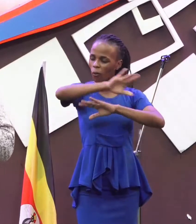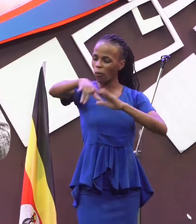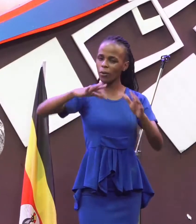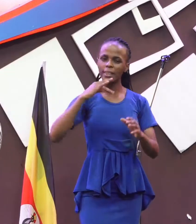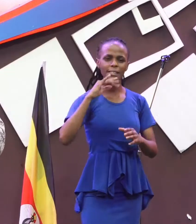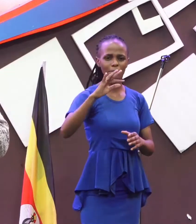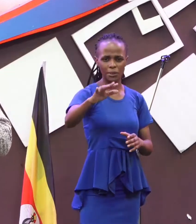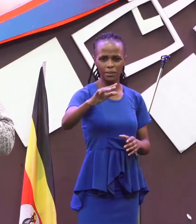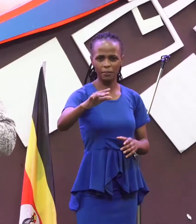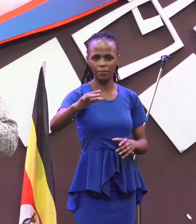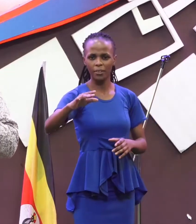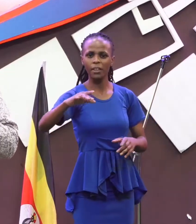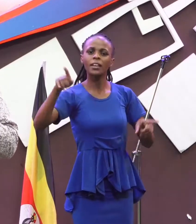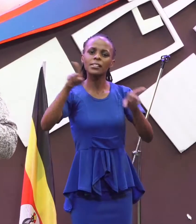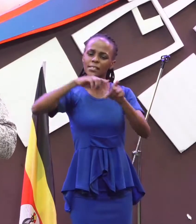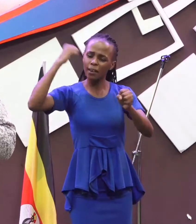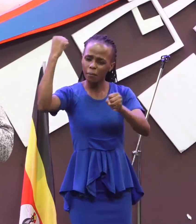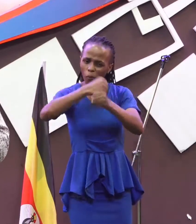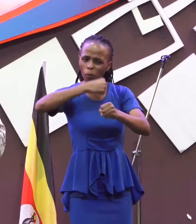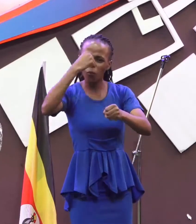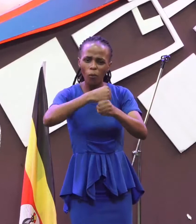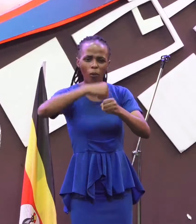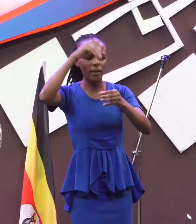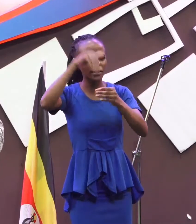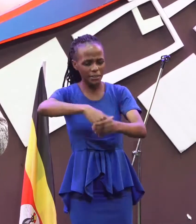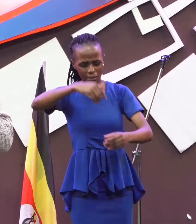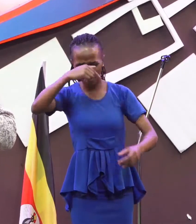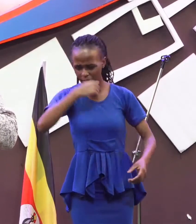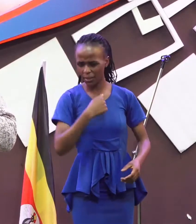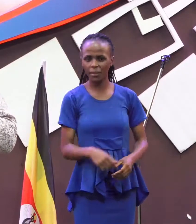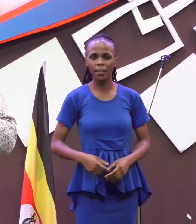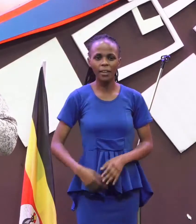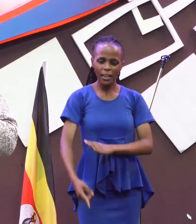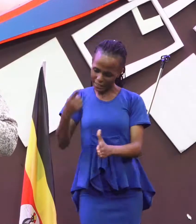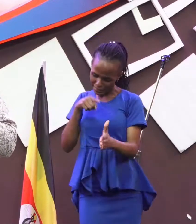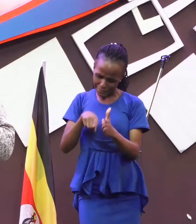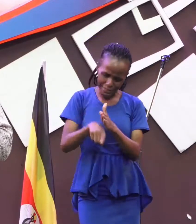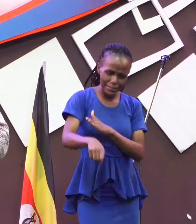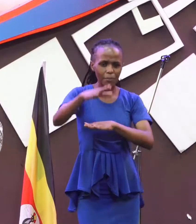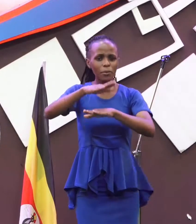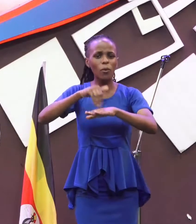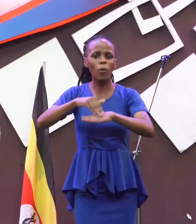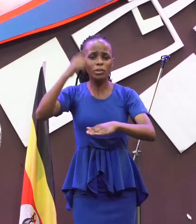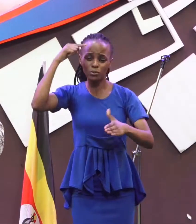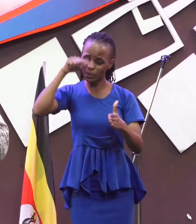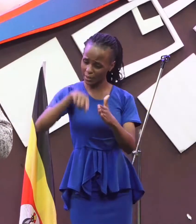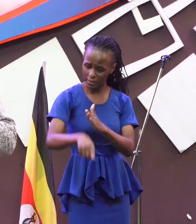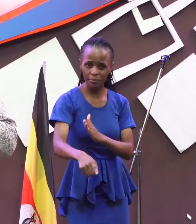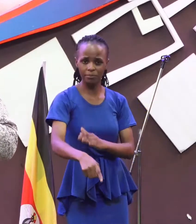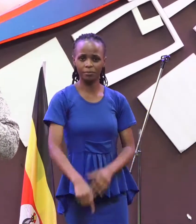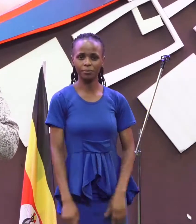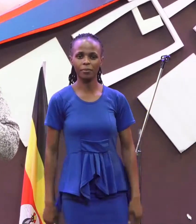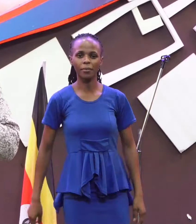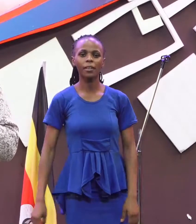mates. Whatever he speaks makes me inside of me. Depths calls for